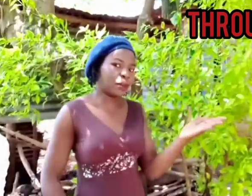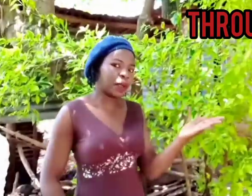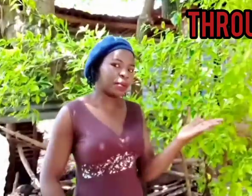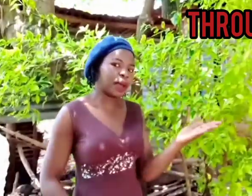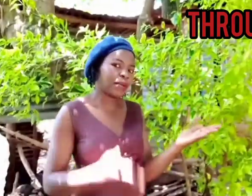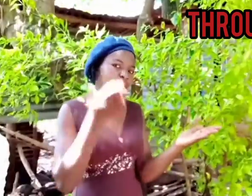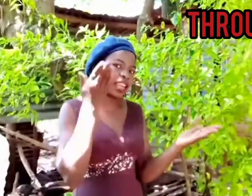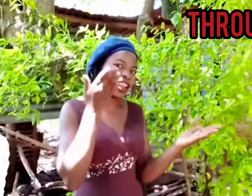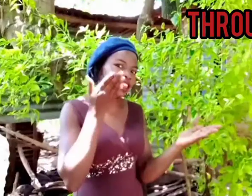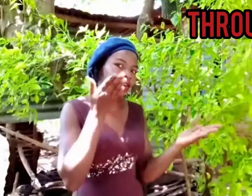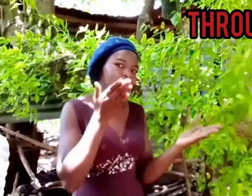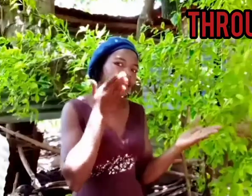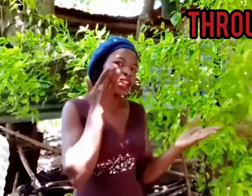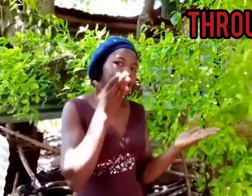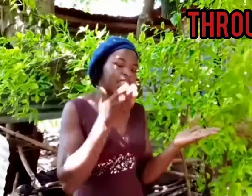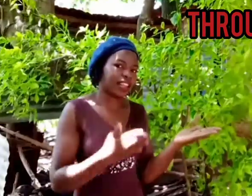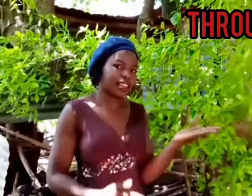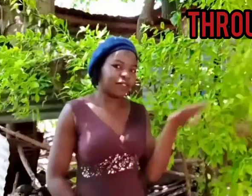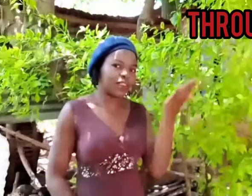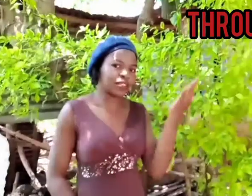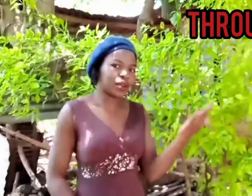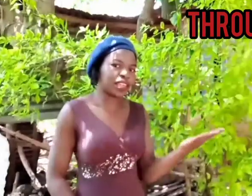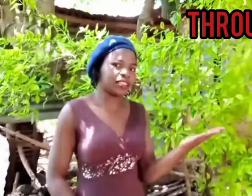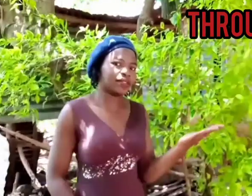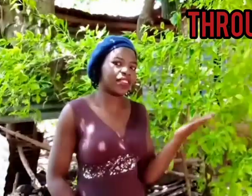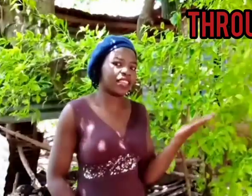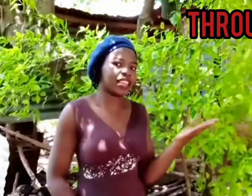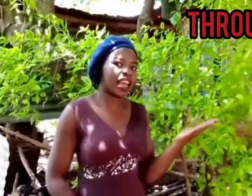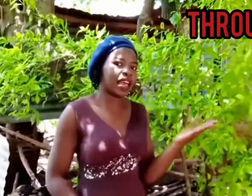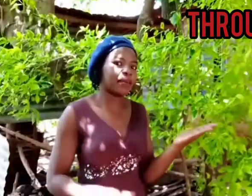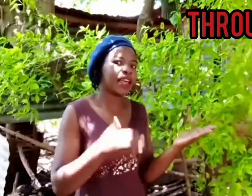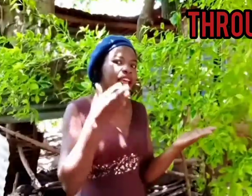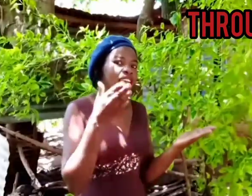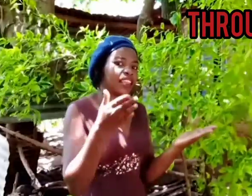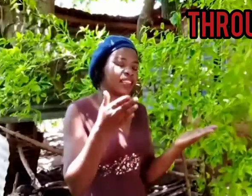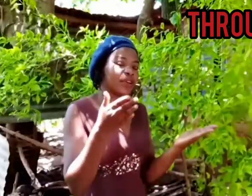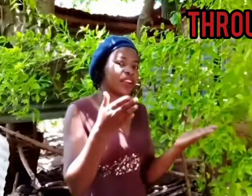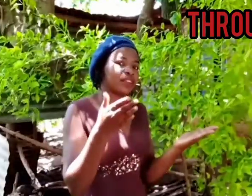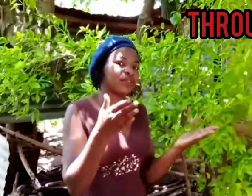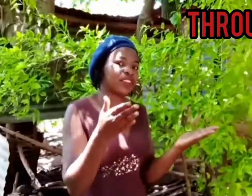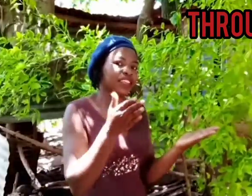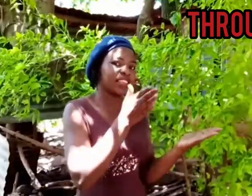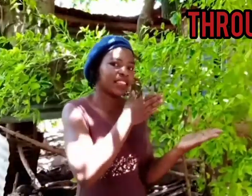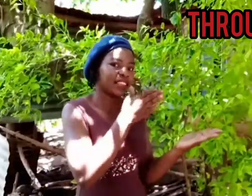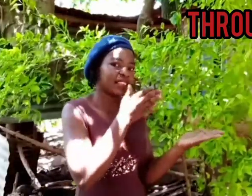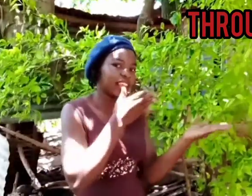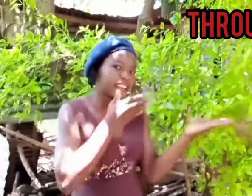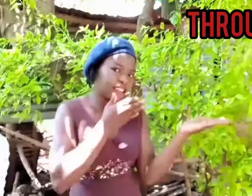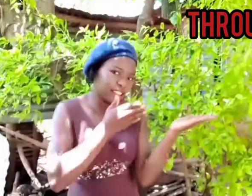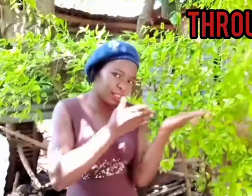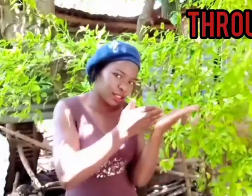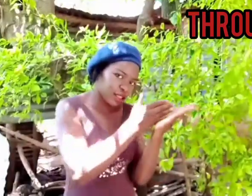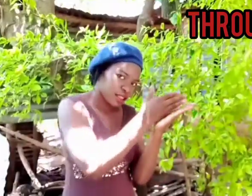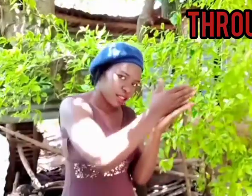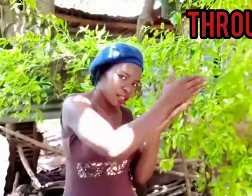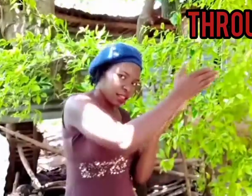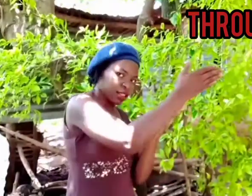an open palm and another one, and the first one is facing up, and the other one is facing the side.